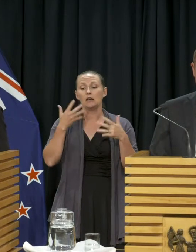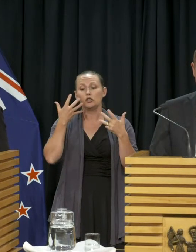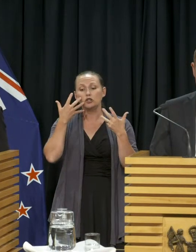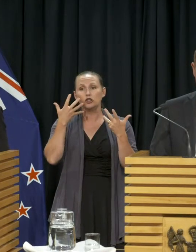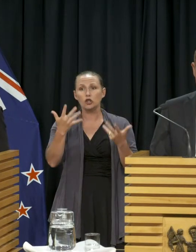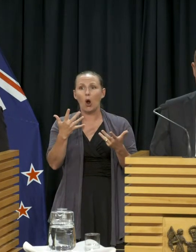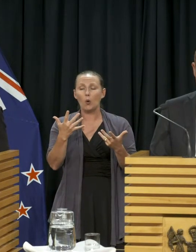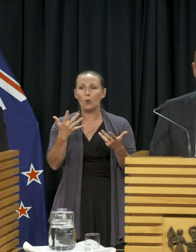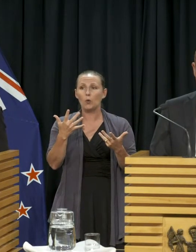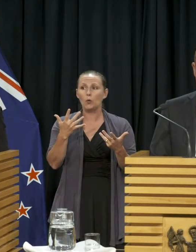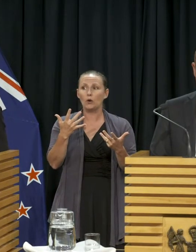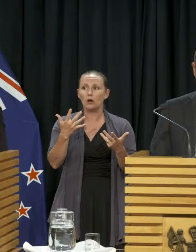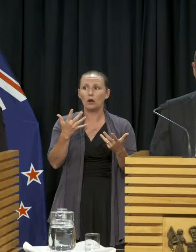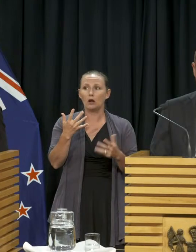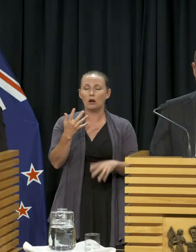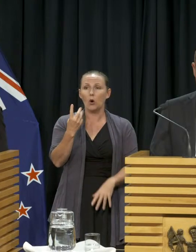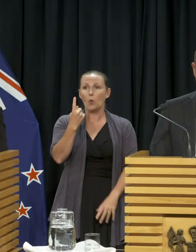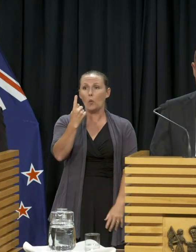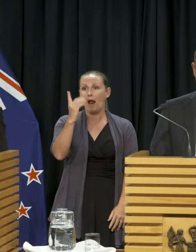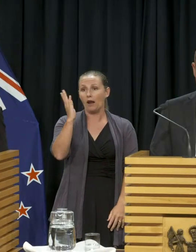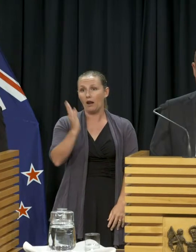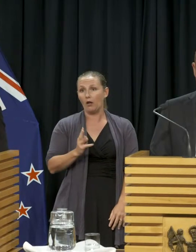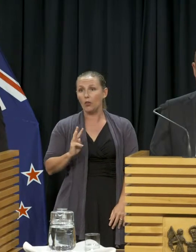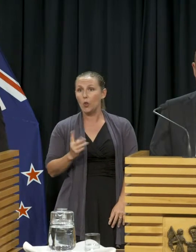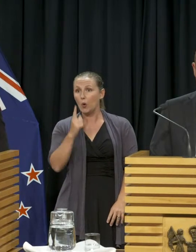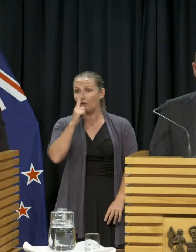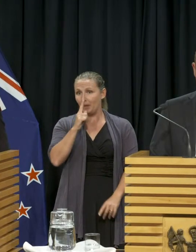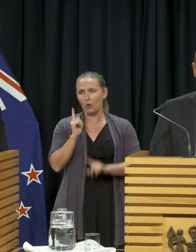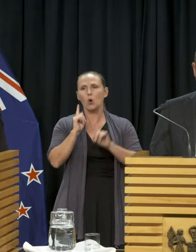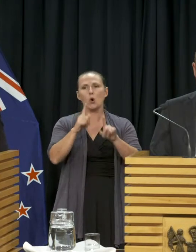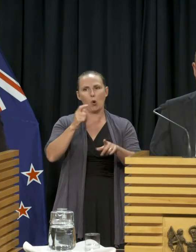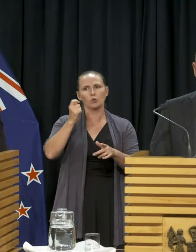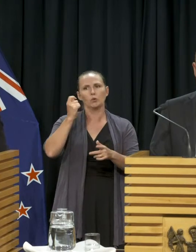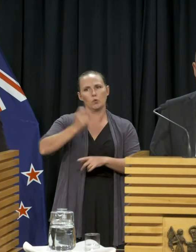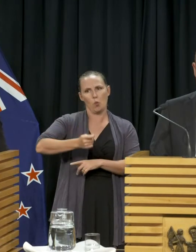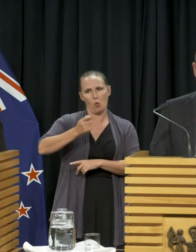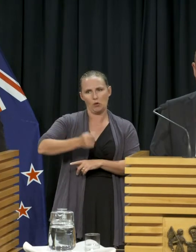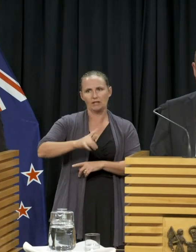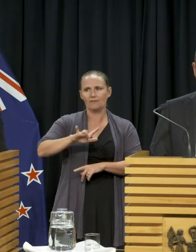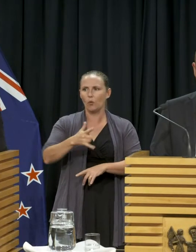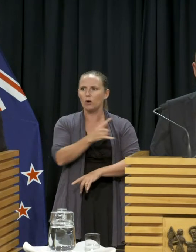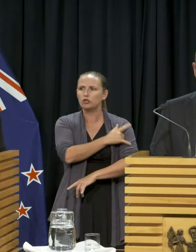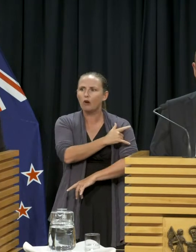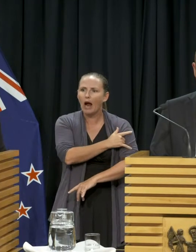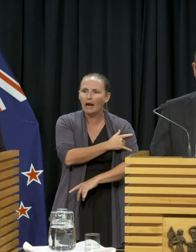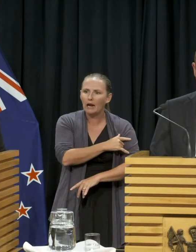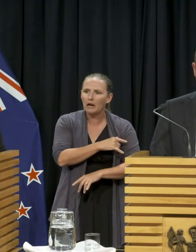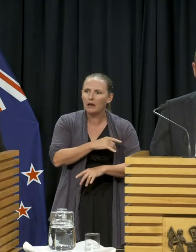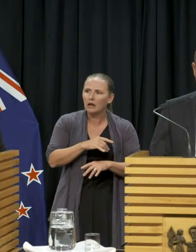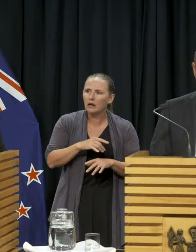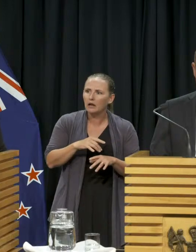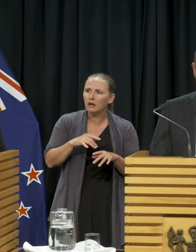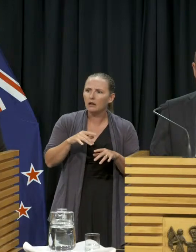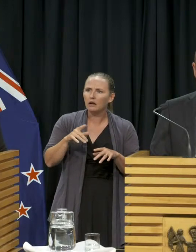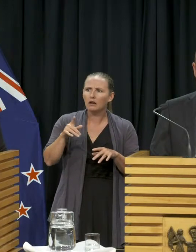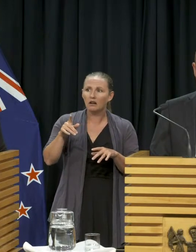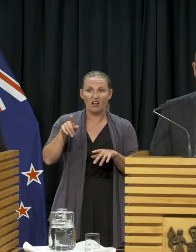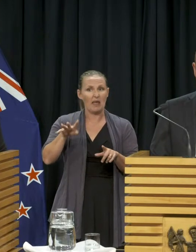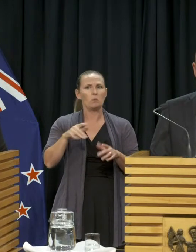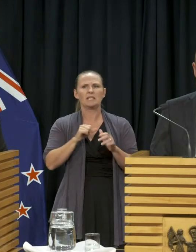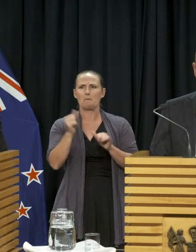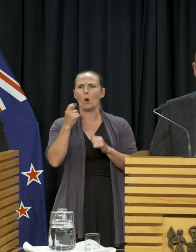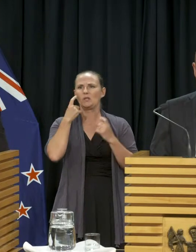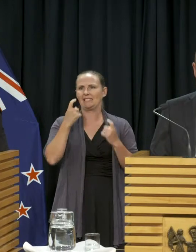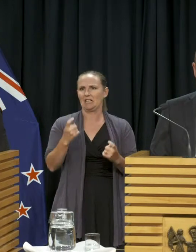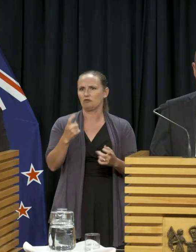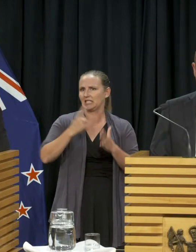people going to court, and still showed about 114. The most recent I have. Oh, is that for overall or broken down? Most serious charge,